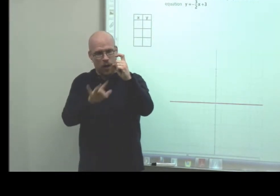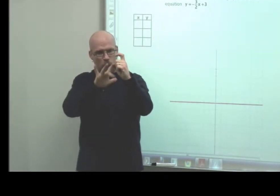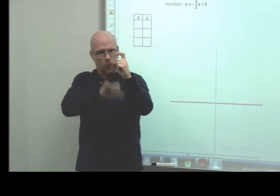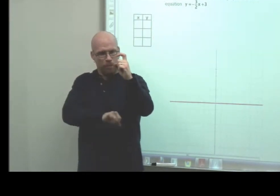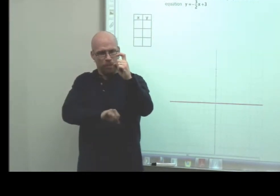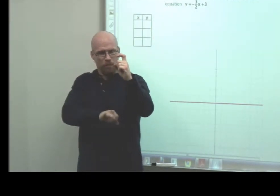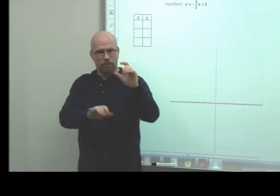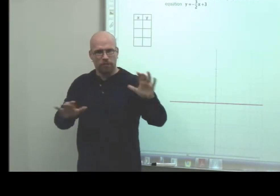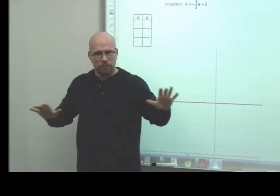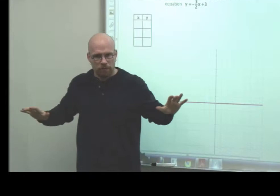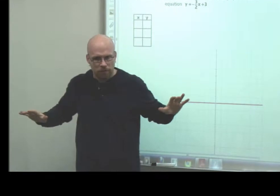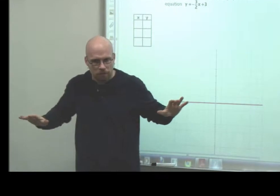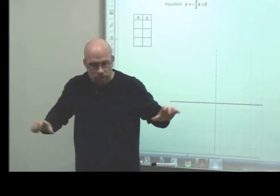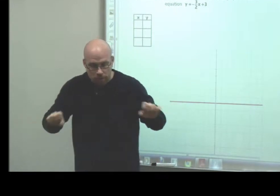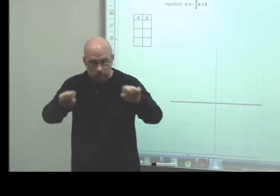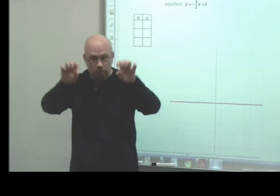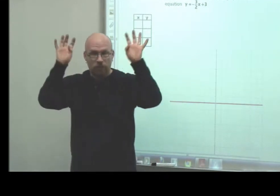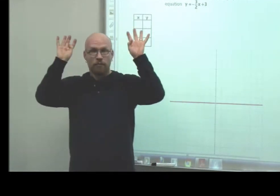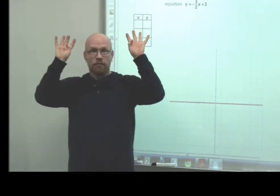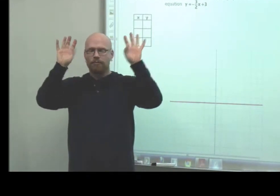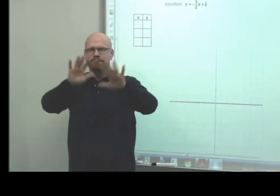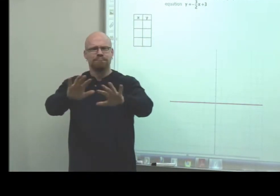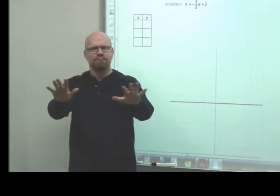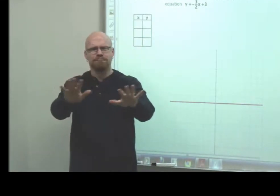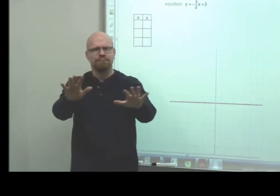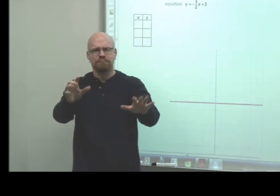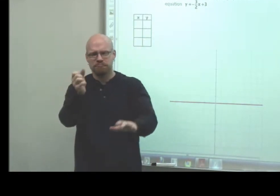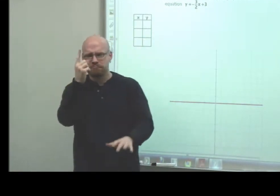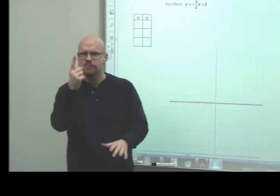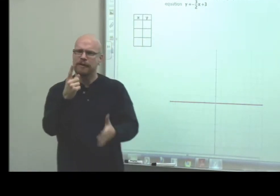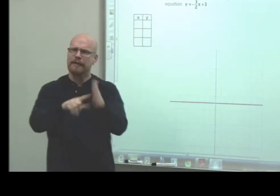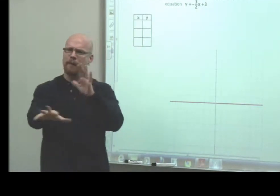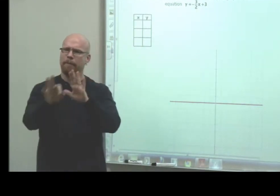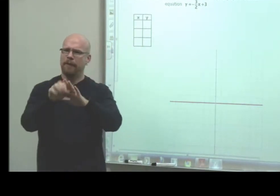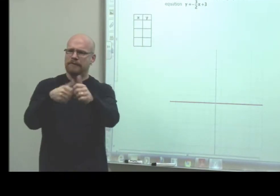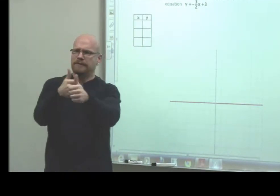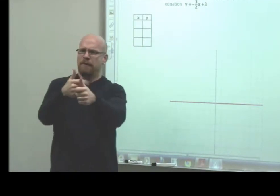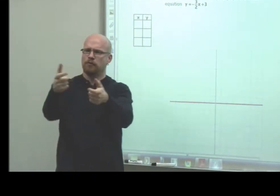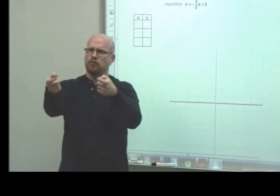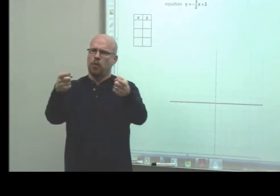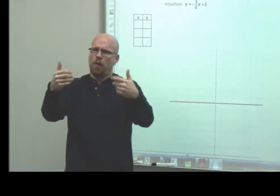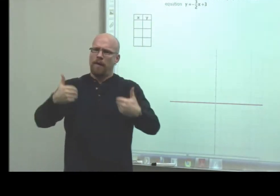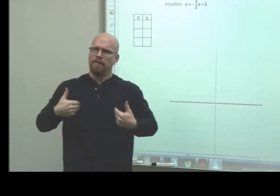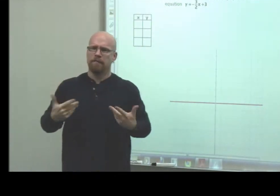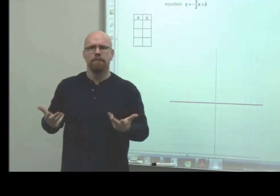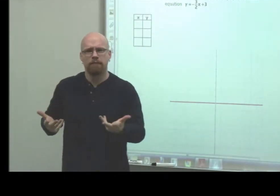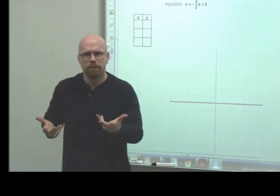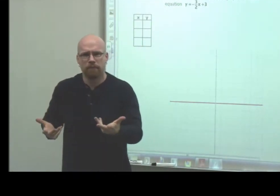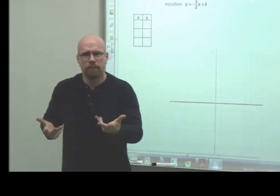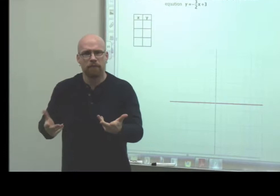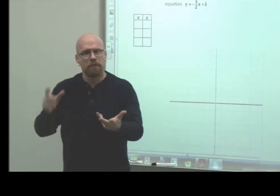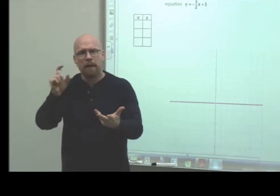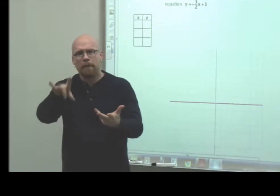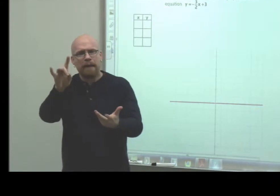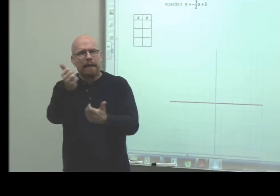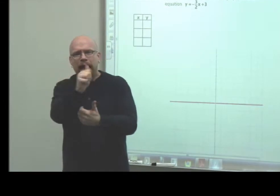values given to us in the table, and now there aren't any. Before you freak out, realize that you have